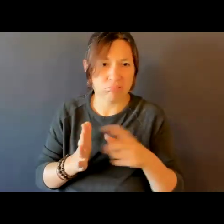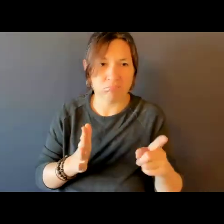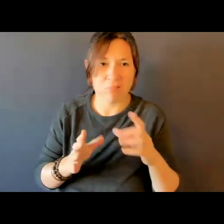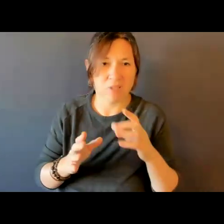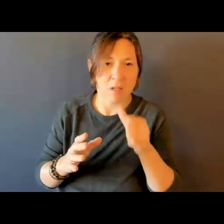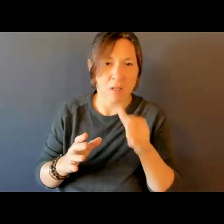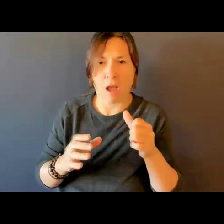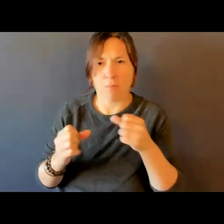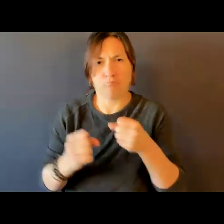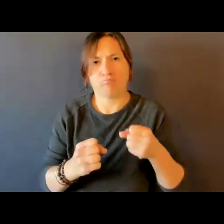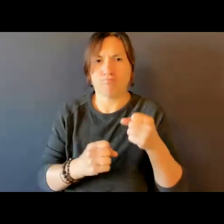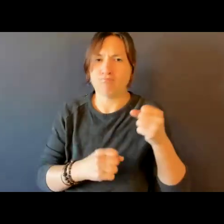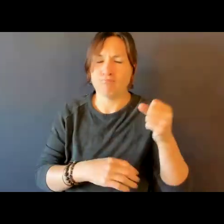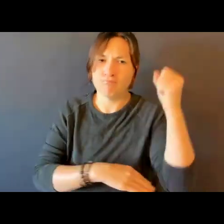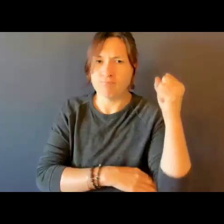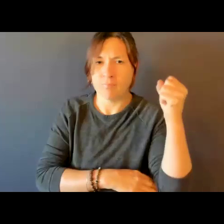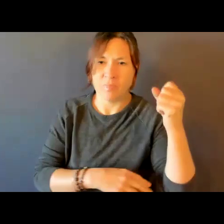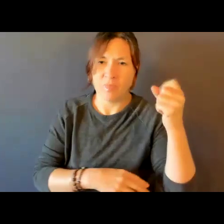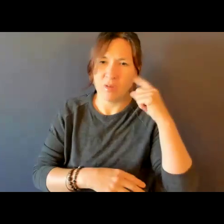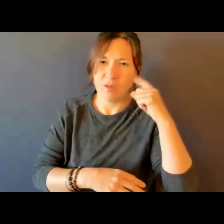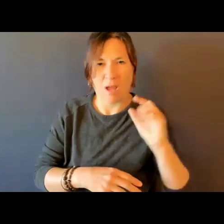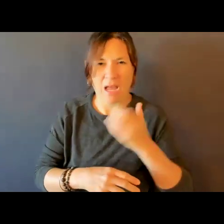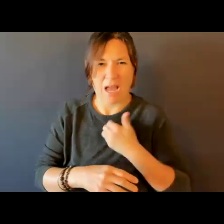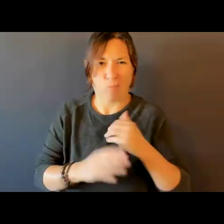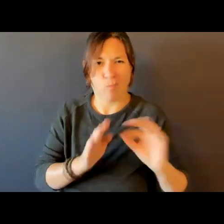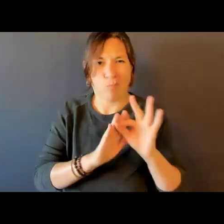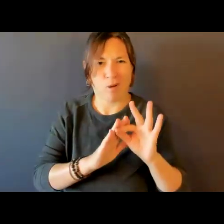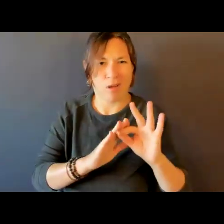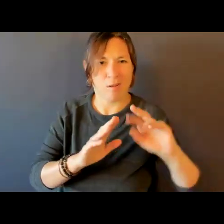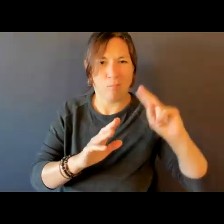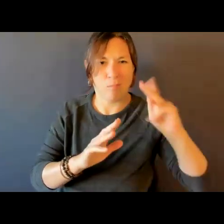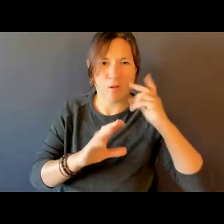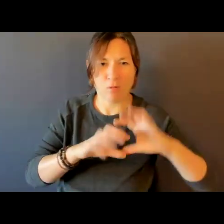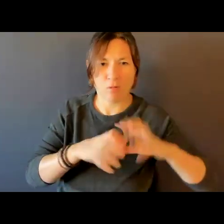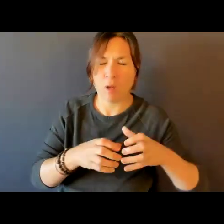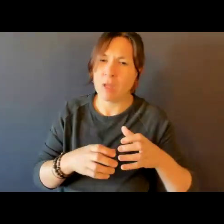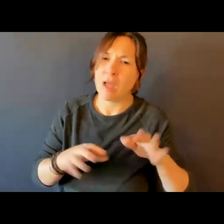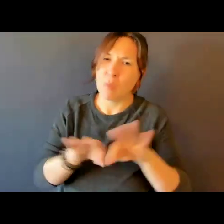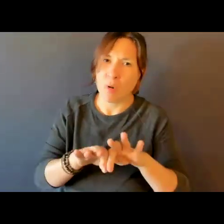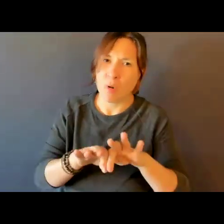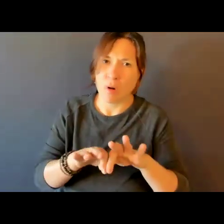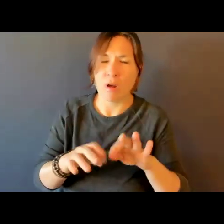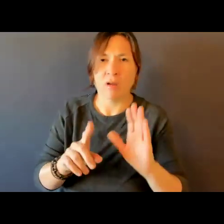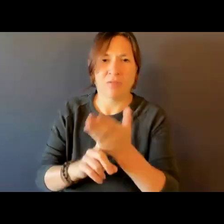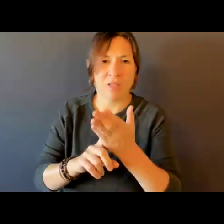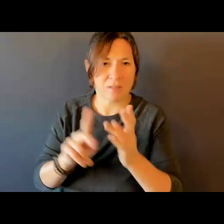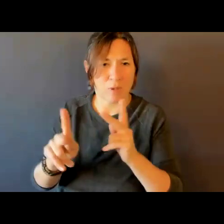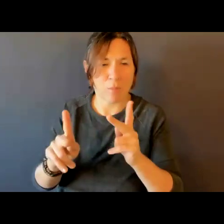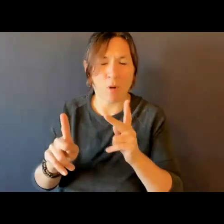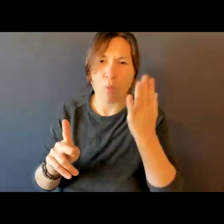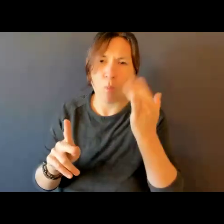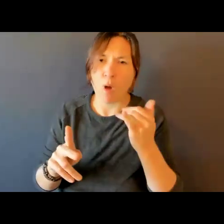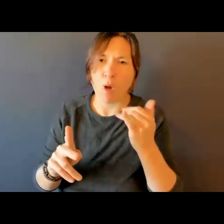3 major points and attempt to persuade the public why we should not only vote yes on question 2, but also